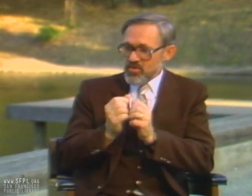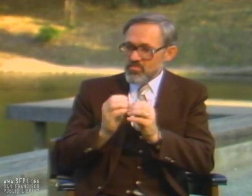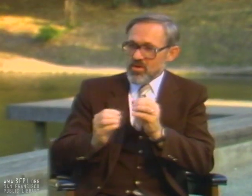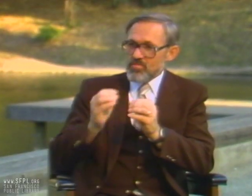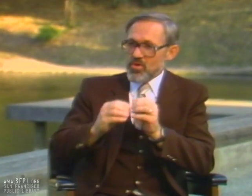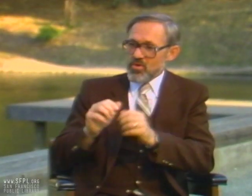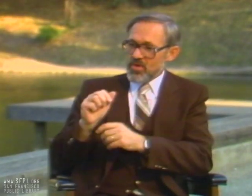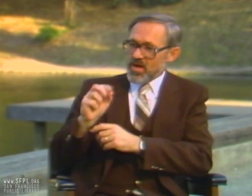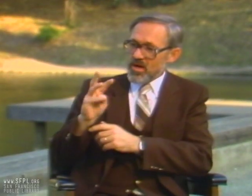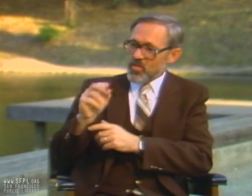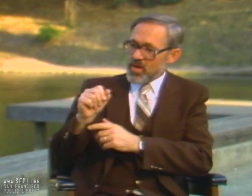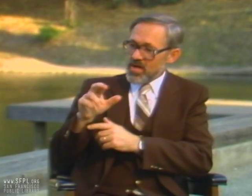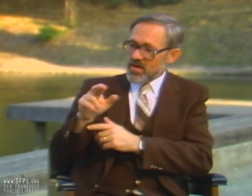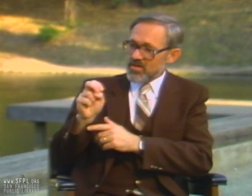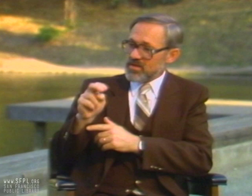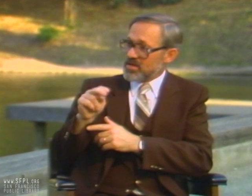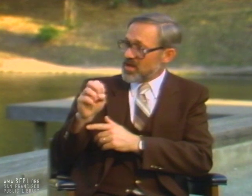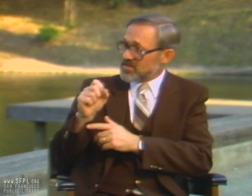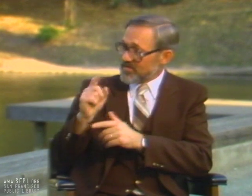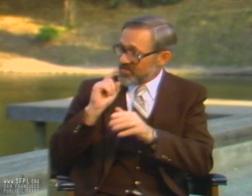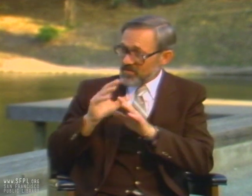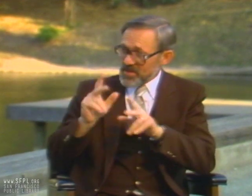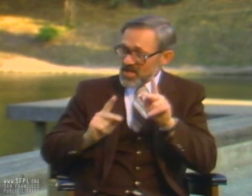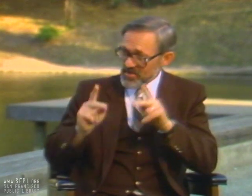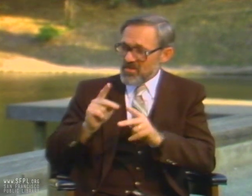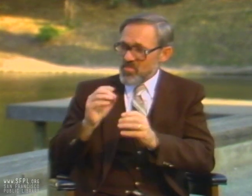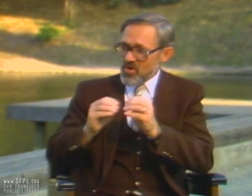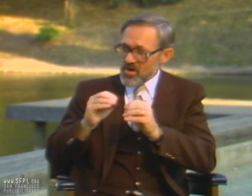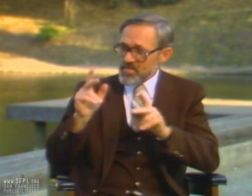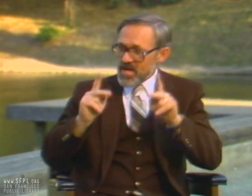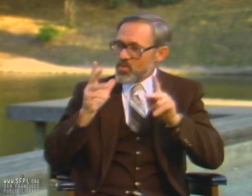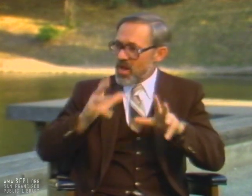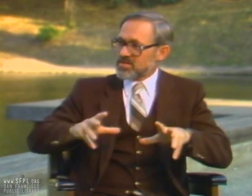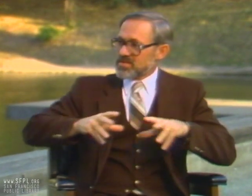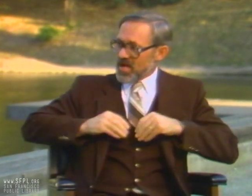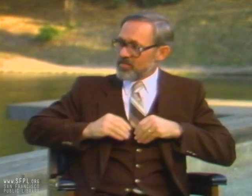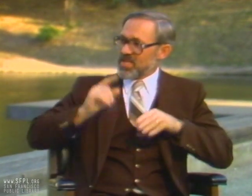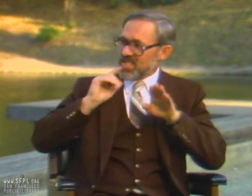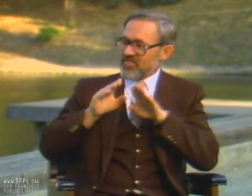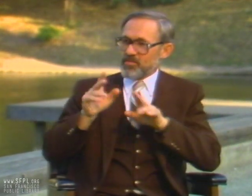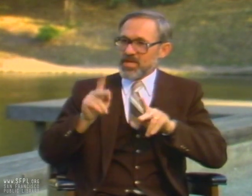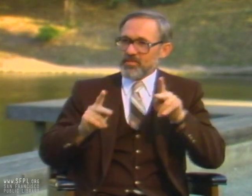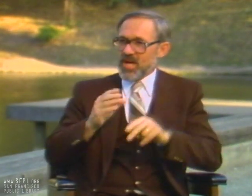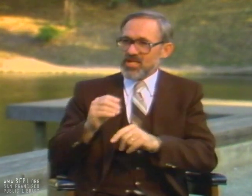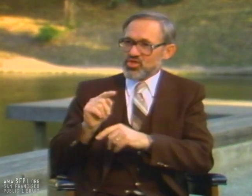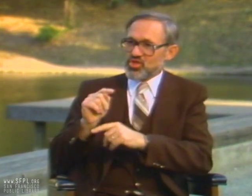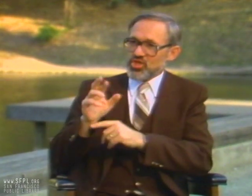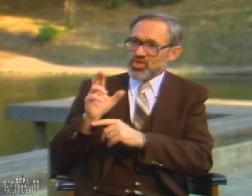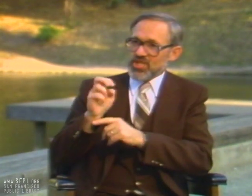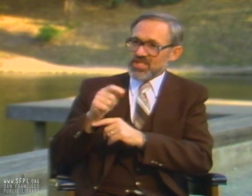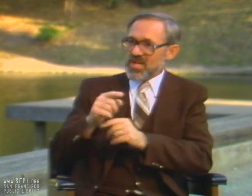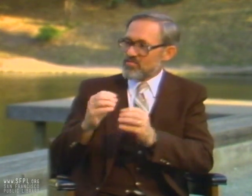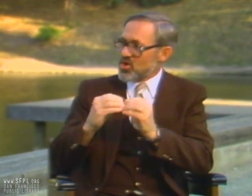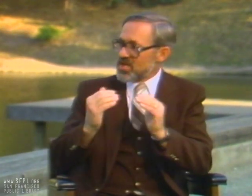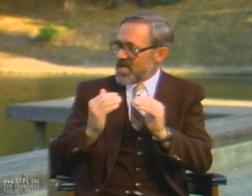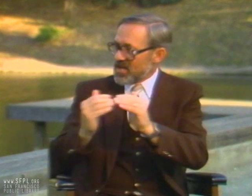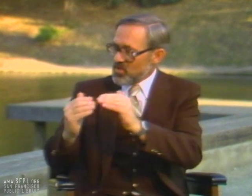With the increasing awareness of deaf people, the general population will accept the deaf and treat